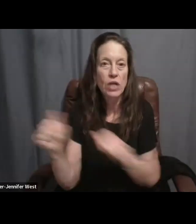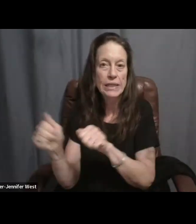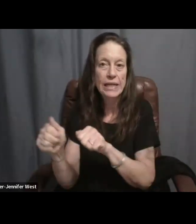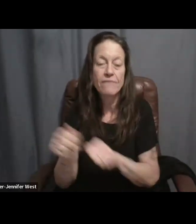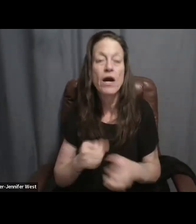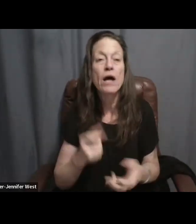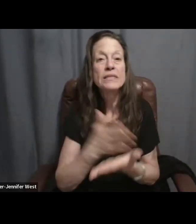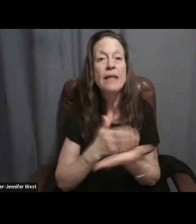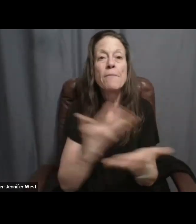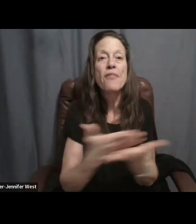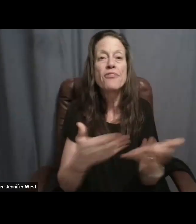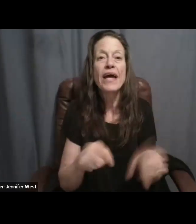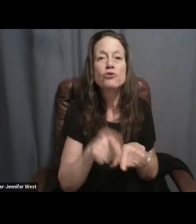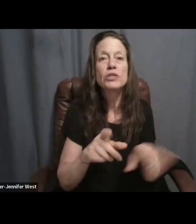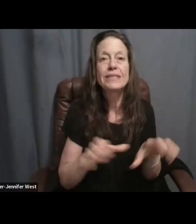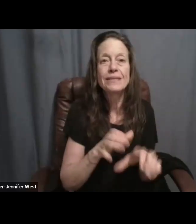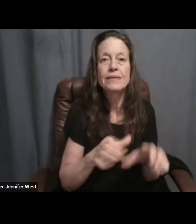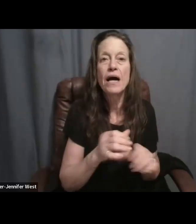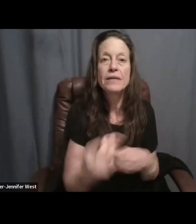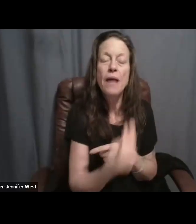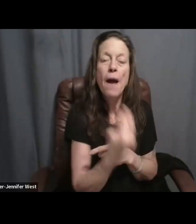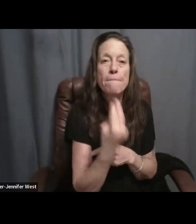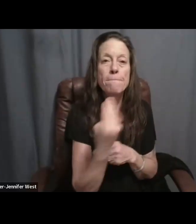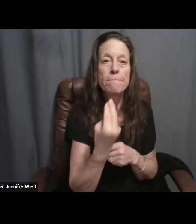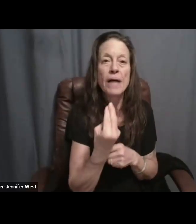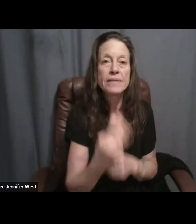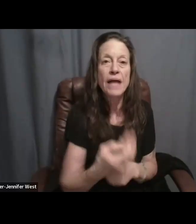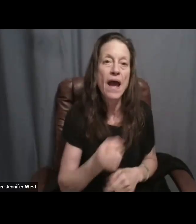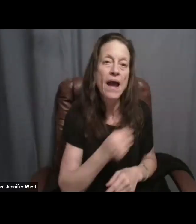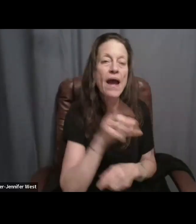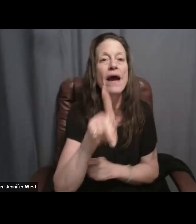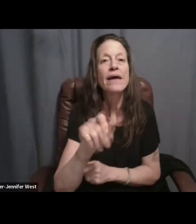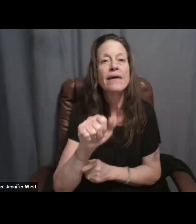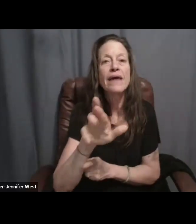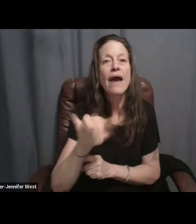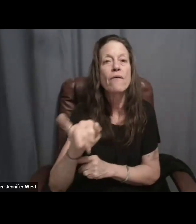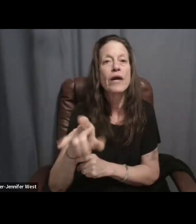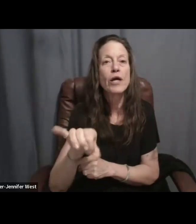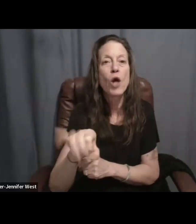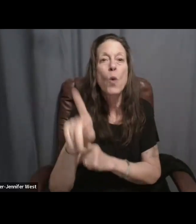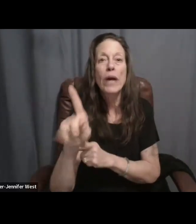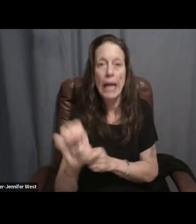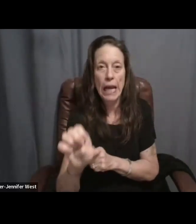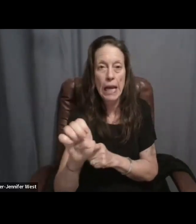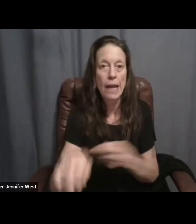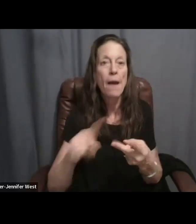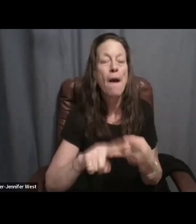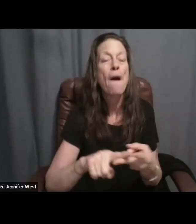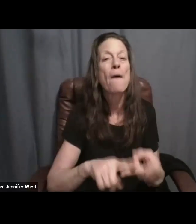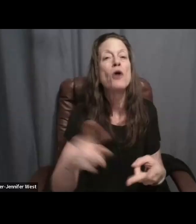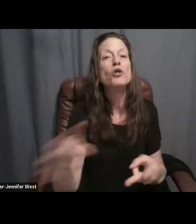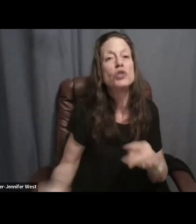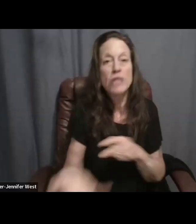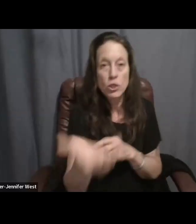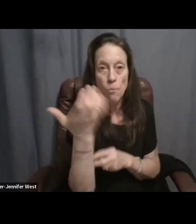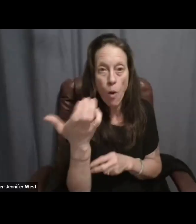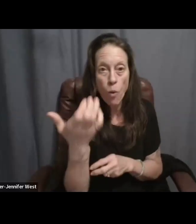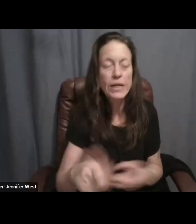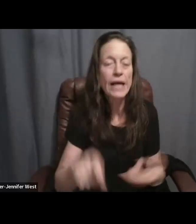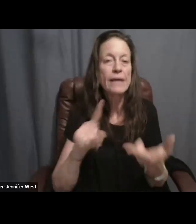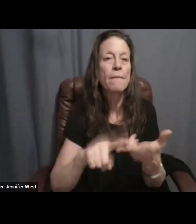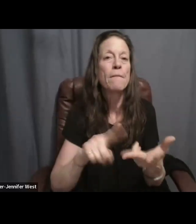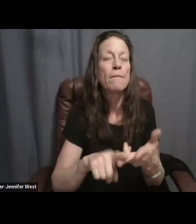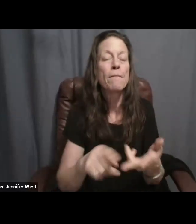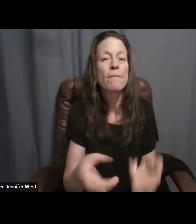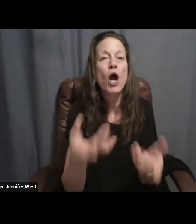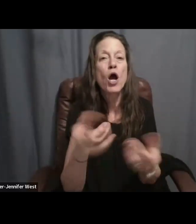things she does is like on Monday, she'll do karaoke, she does bowling, she does yoga,